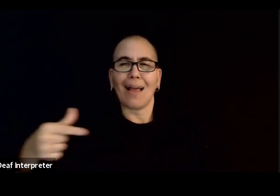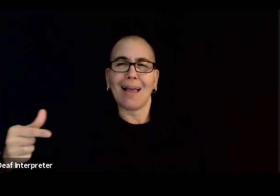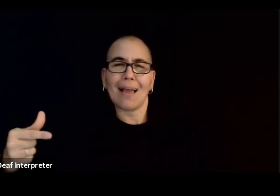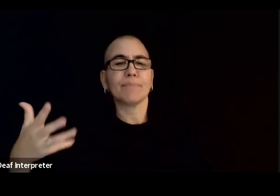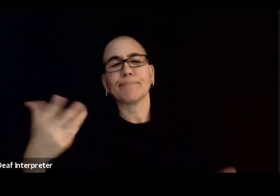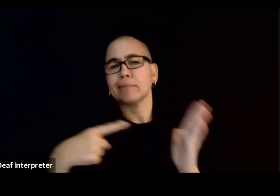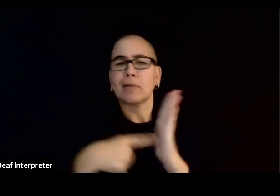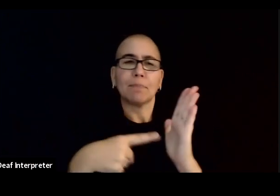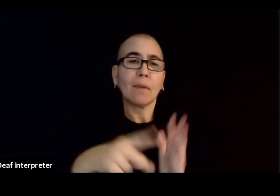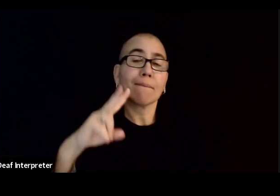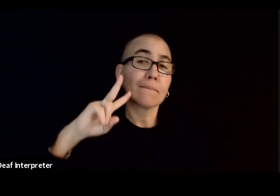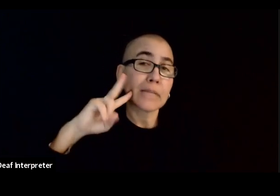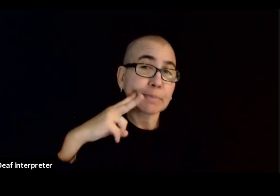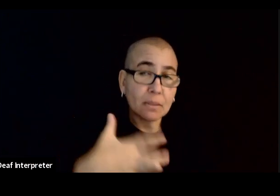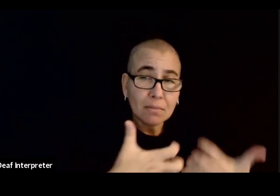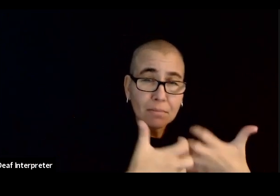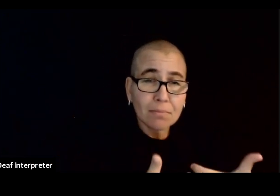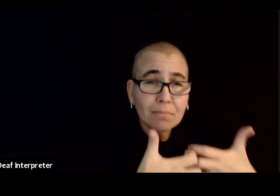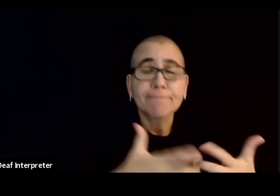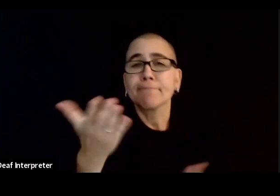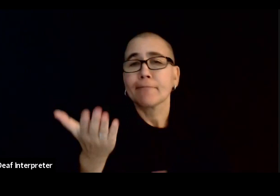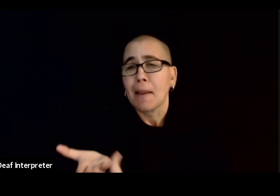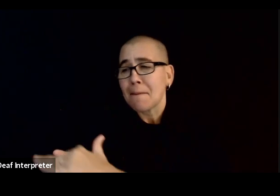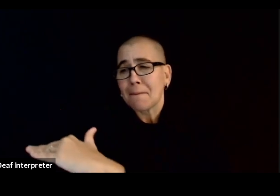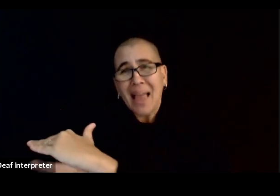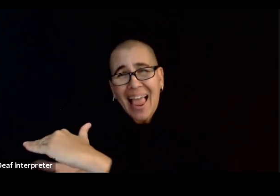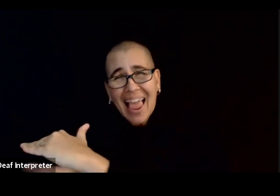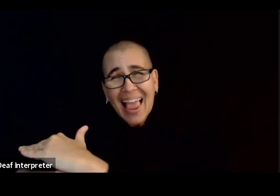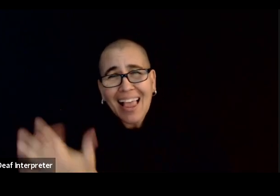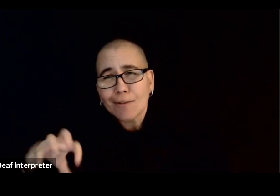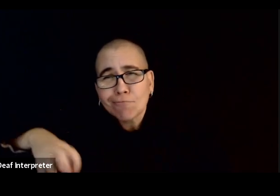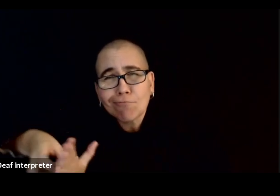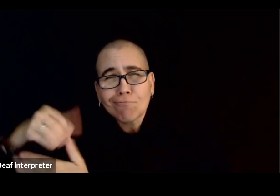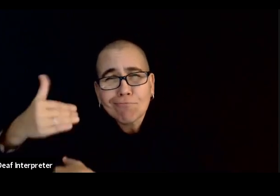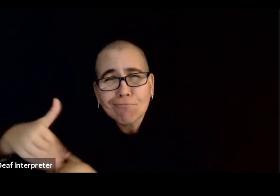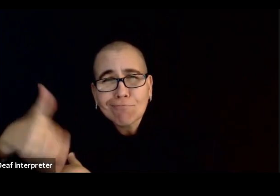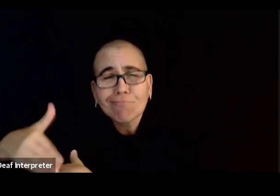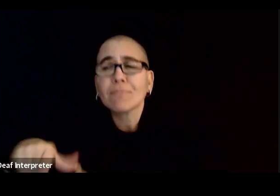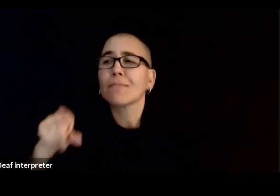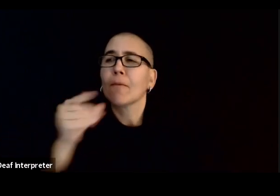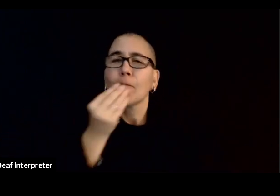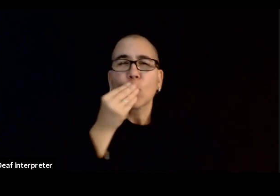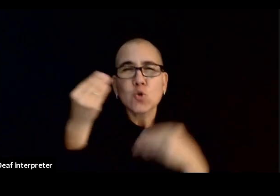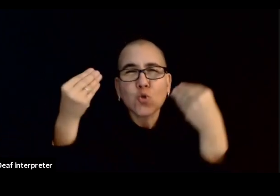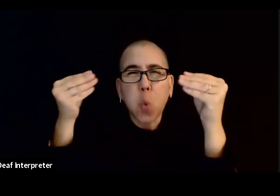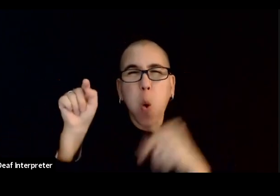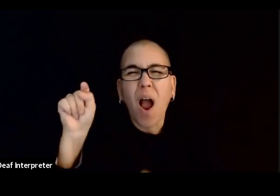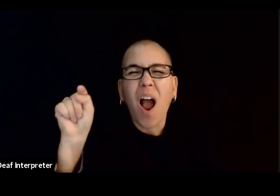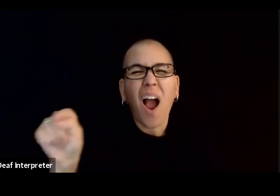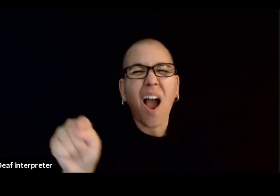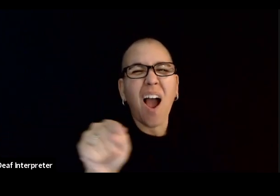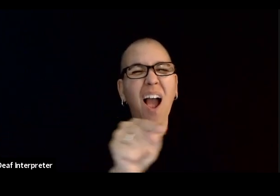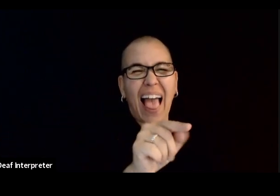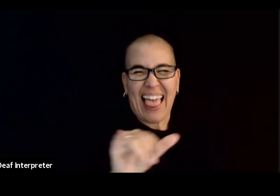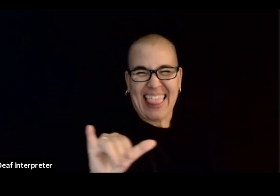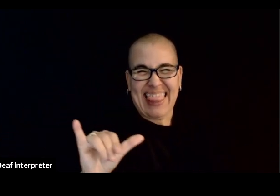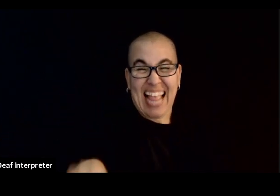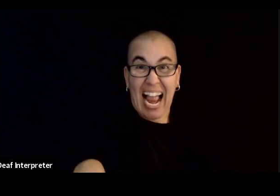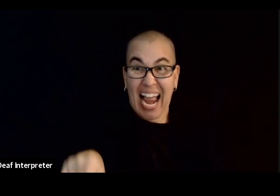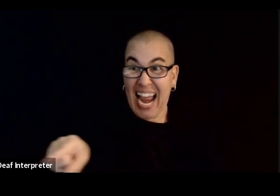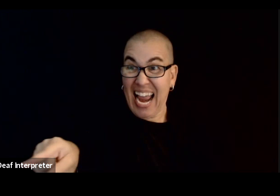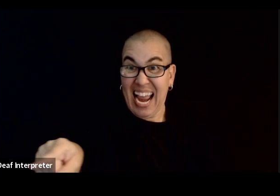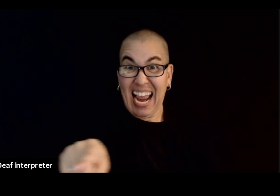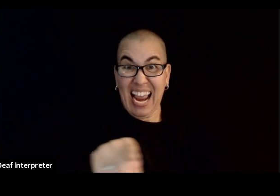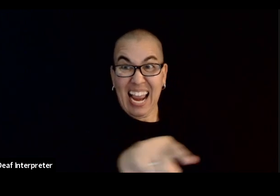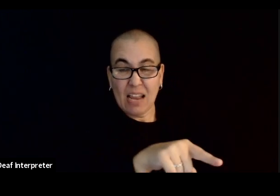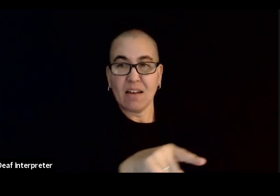grocery stores, delis, and more. We've also had 40 clusters and outbreaks in meat processing